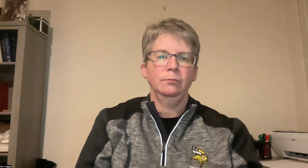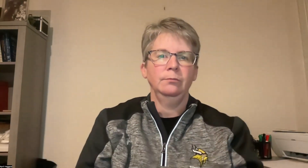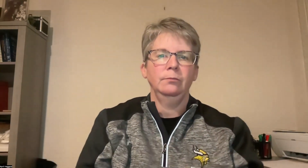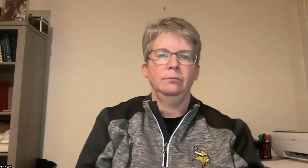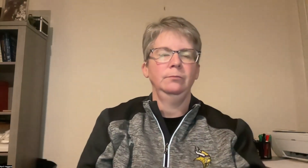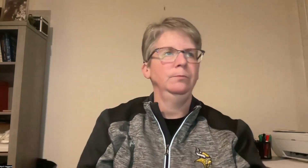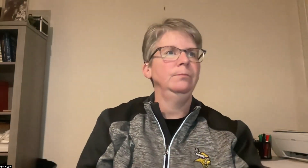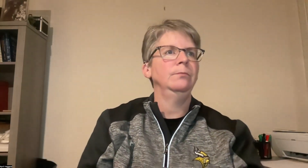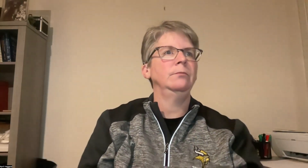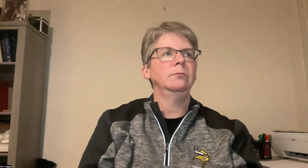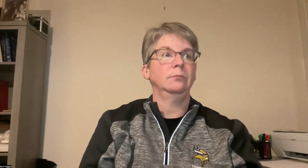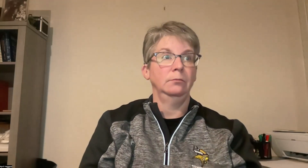hear from you.